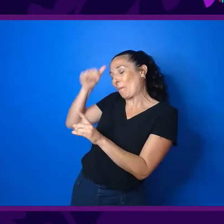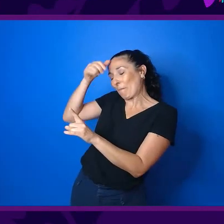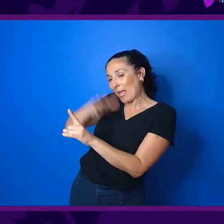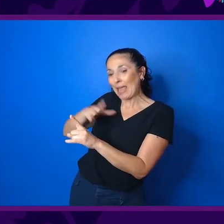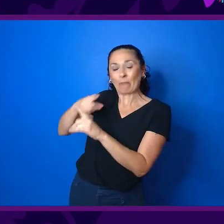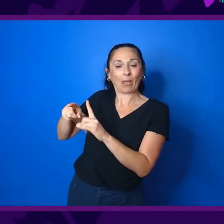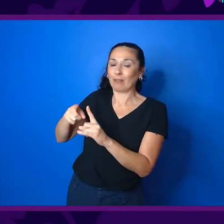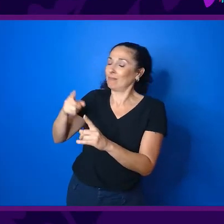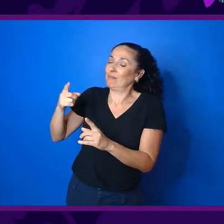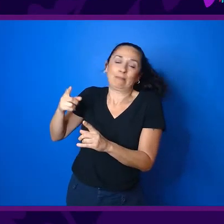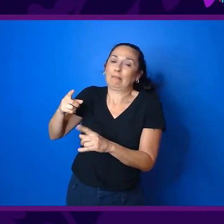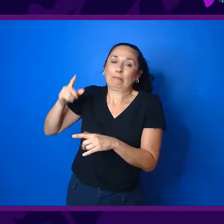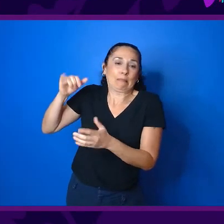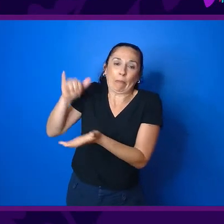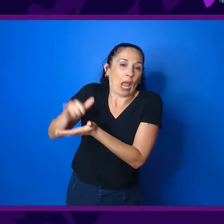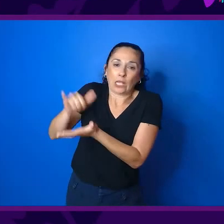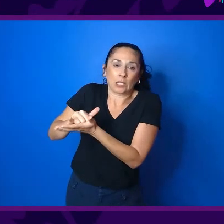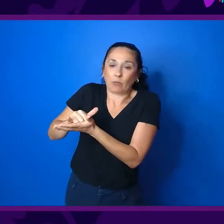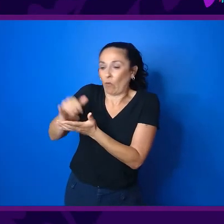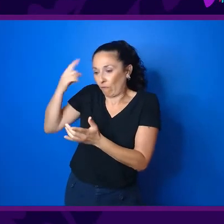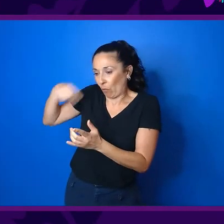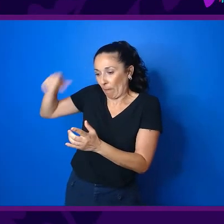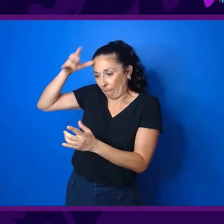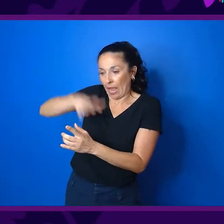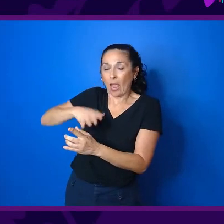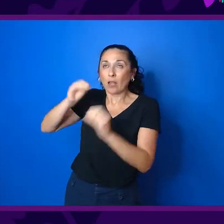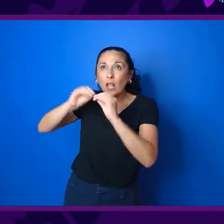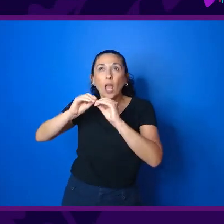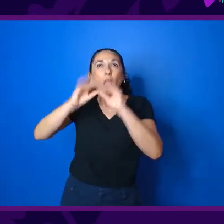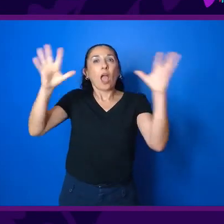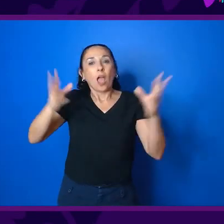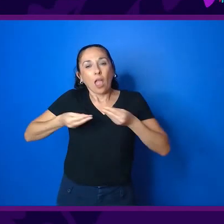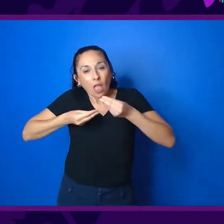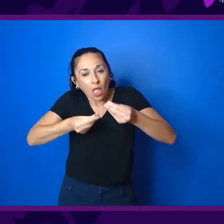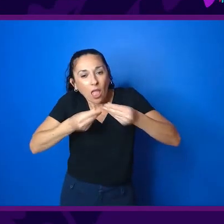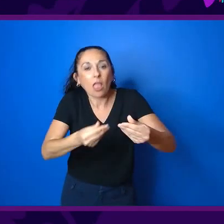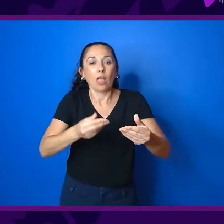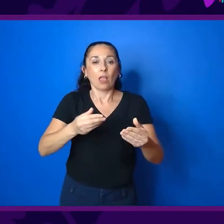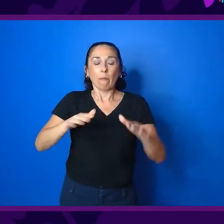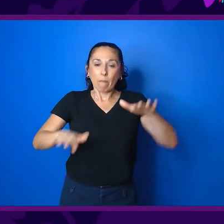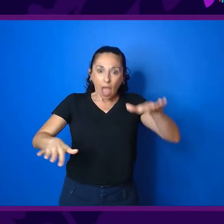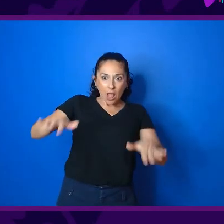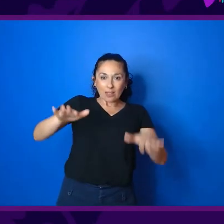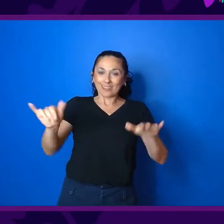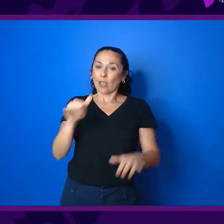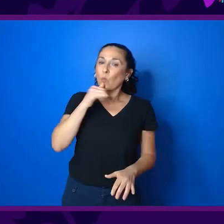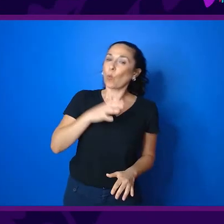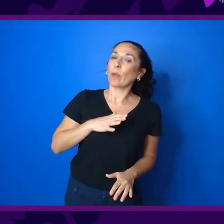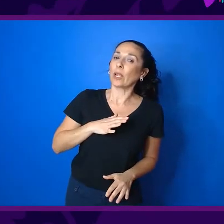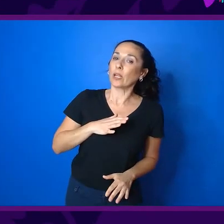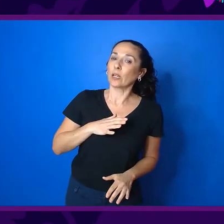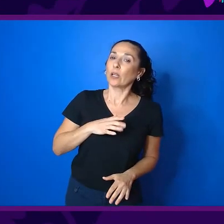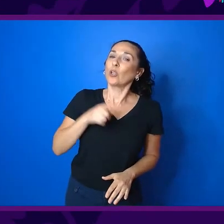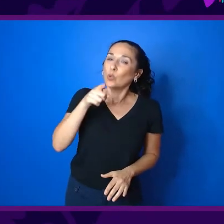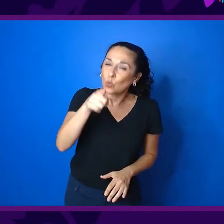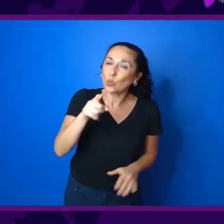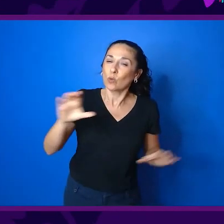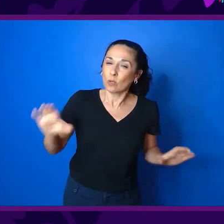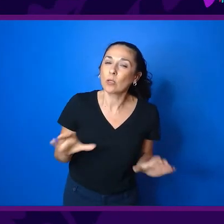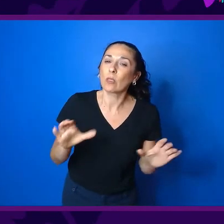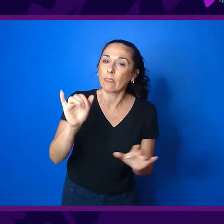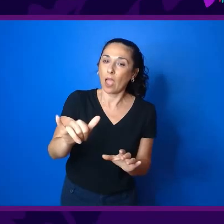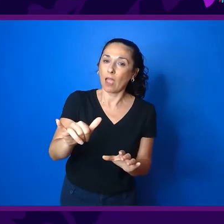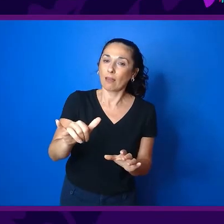that jump to clarity and nurturing and balance while they lead. So you give all of that, and you give in every day.